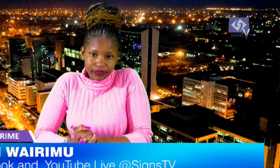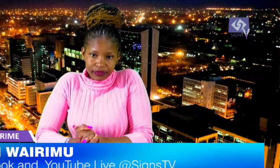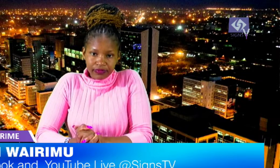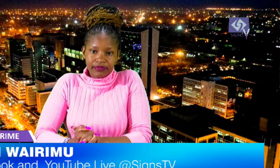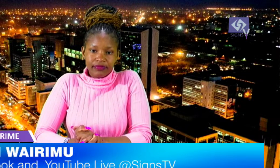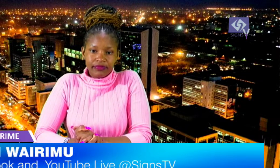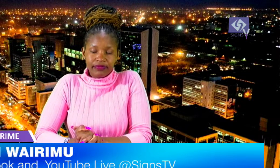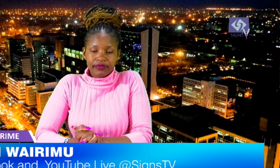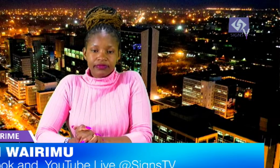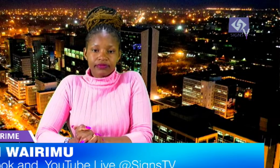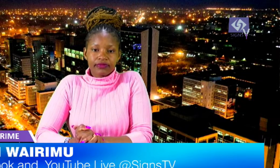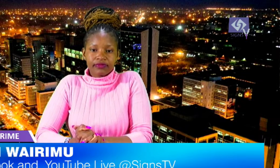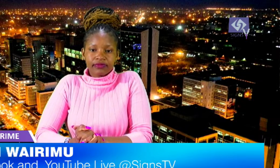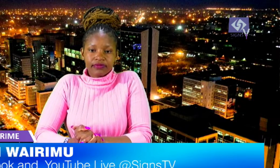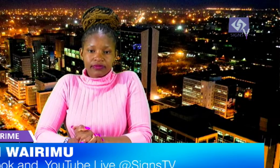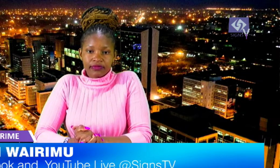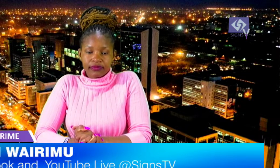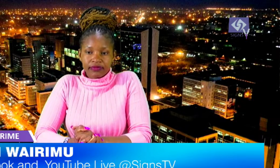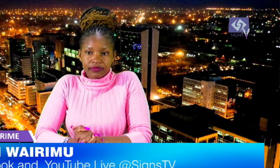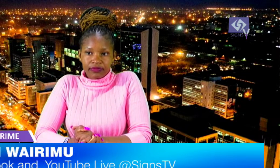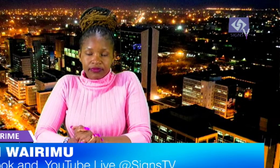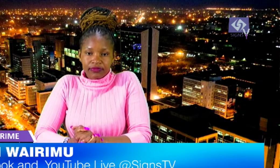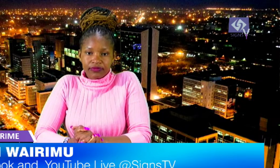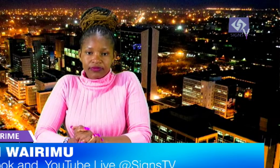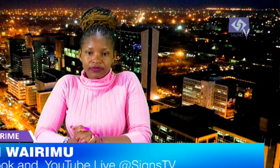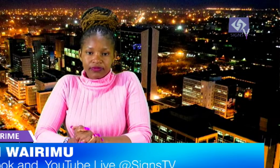recruiting of IEBC commissioners.